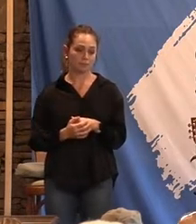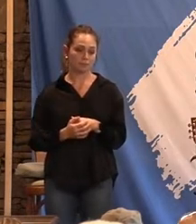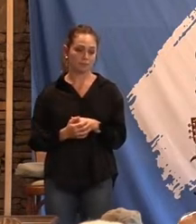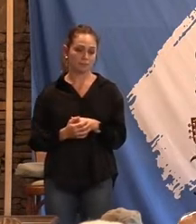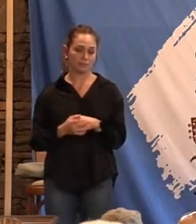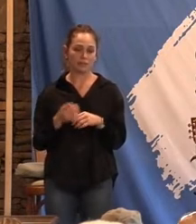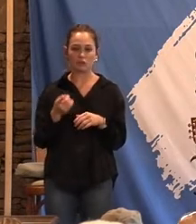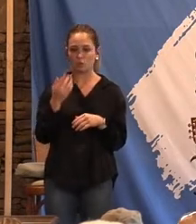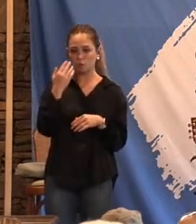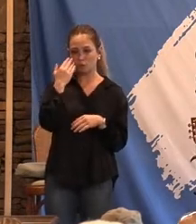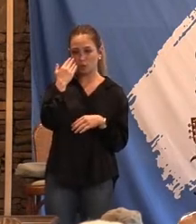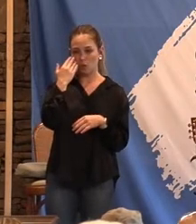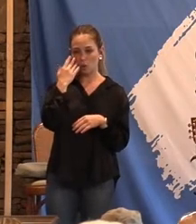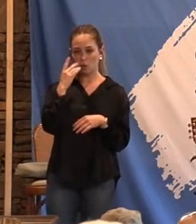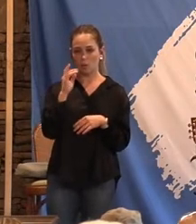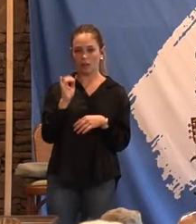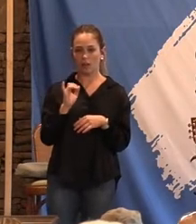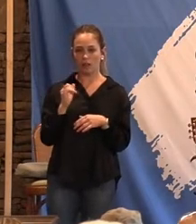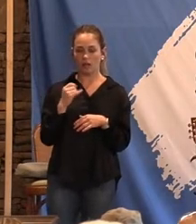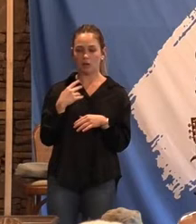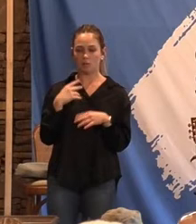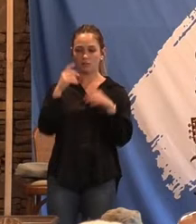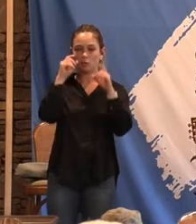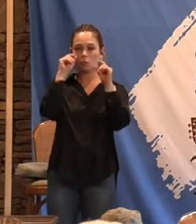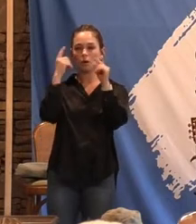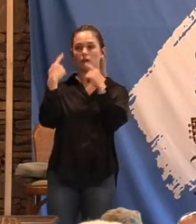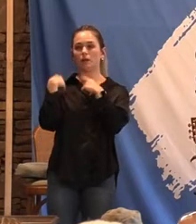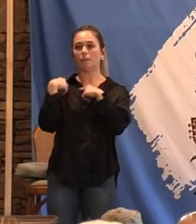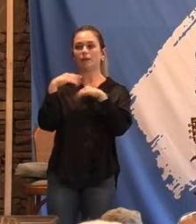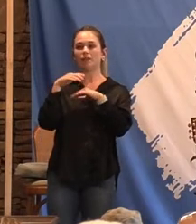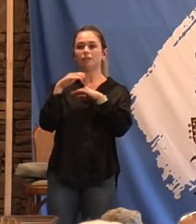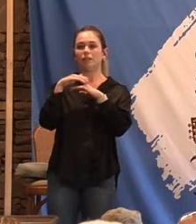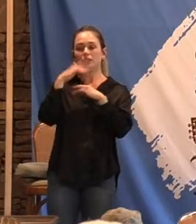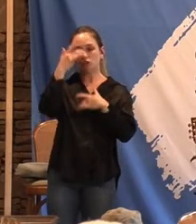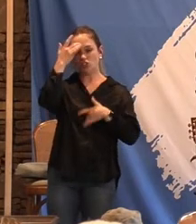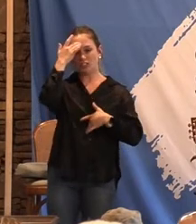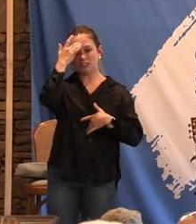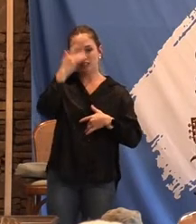you know, like when you get up in the middle of the night and you're sick,